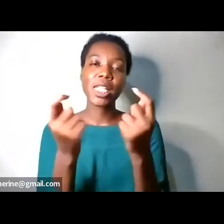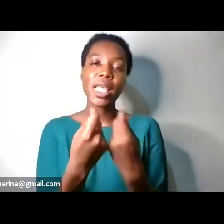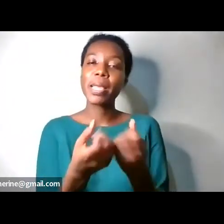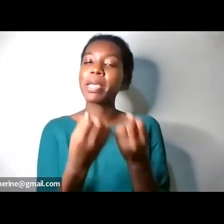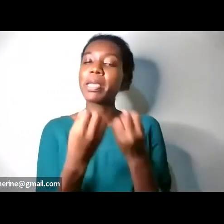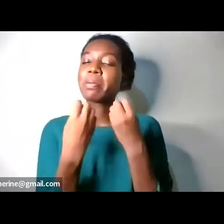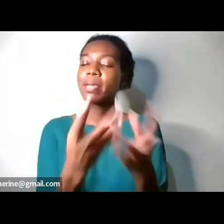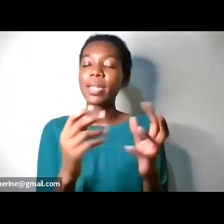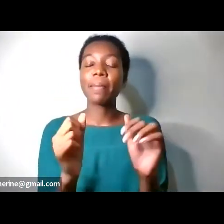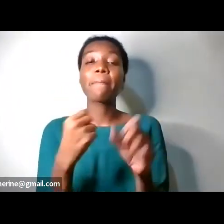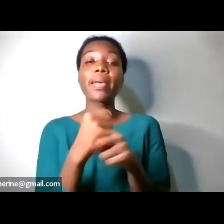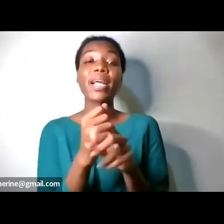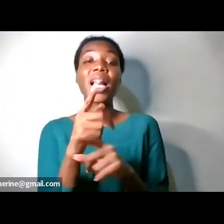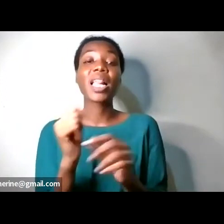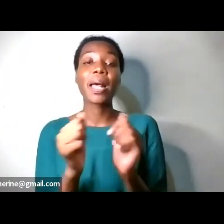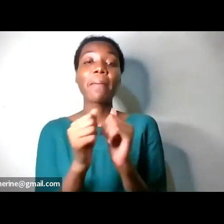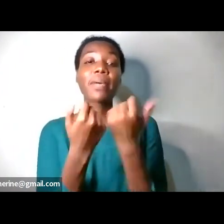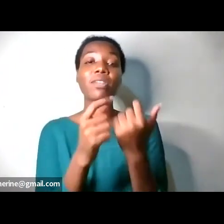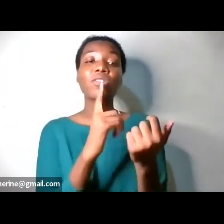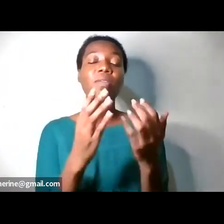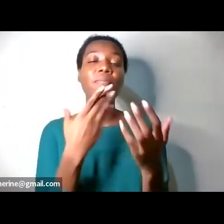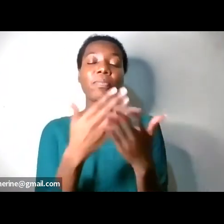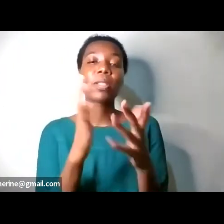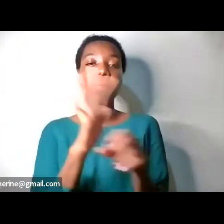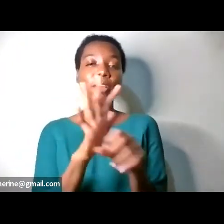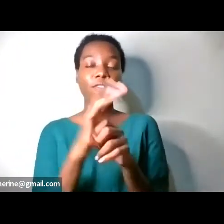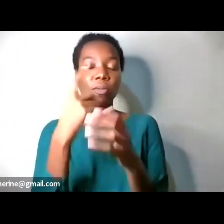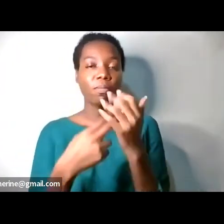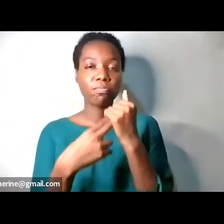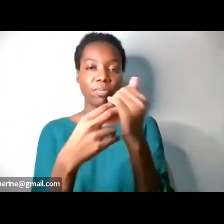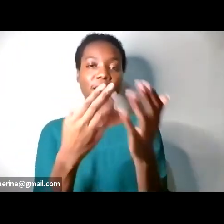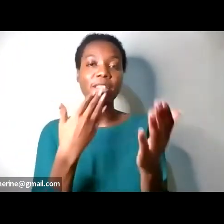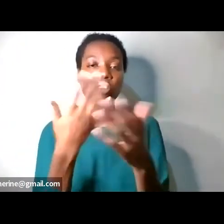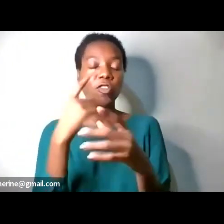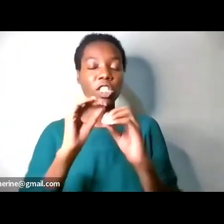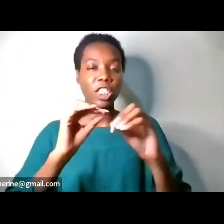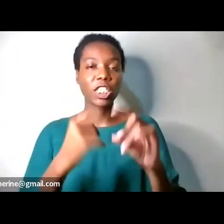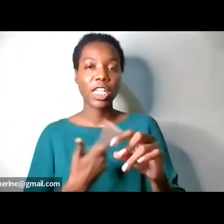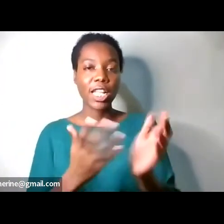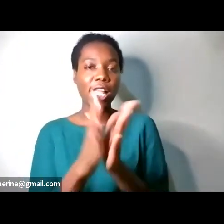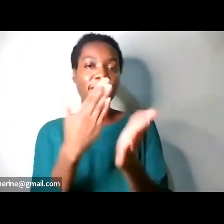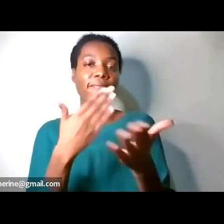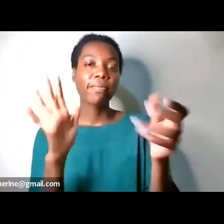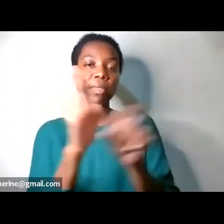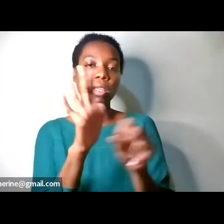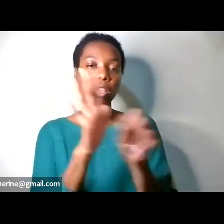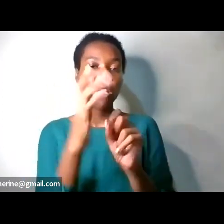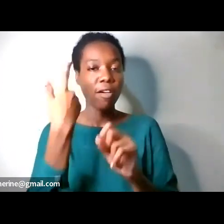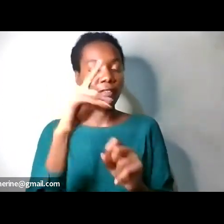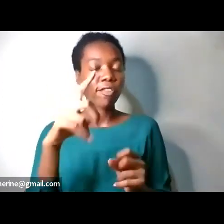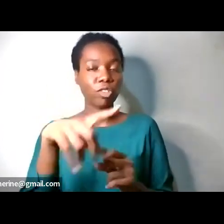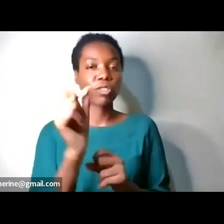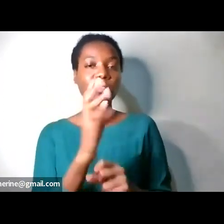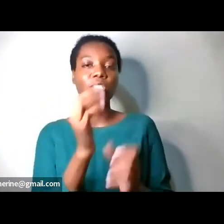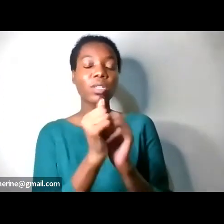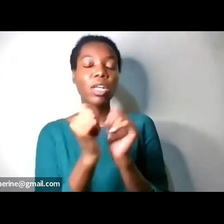a reality. And of course, thank you, Star Discover, for your partnership. Thank you for educating us. And thank you very much for just choosing to do